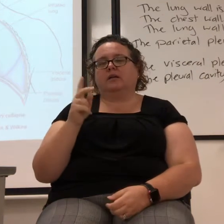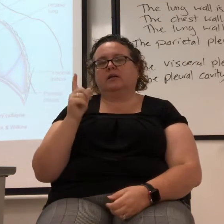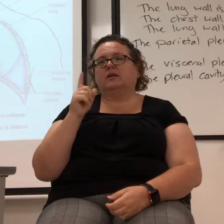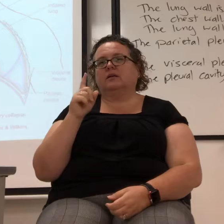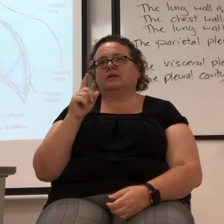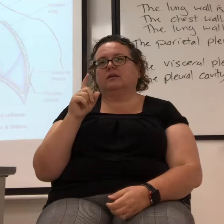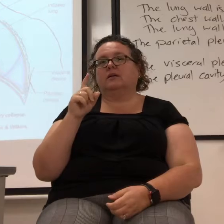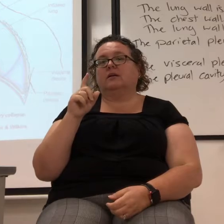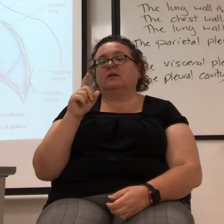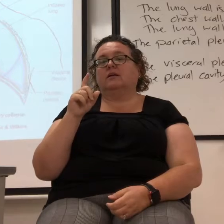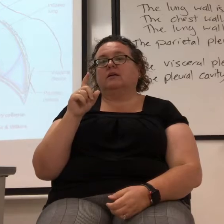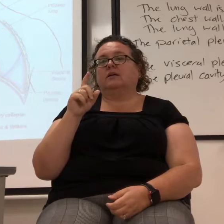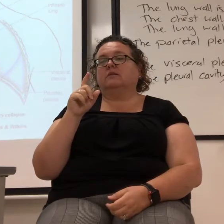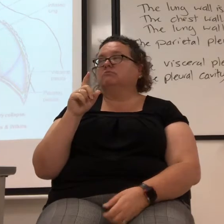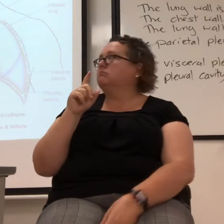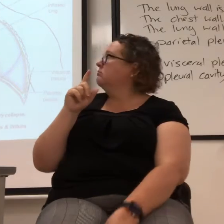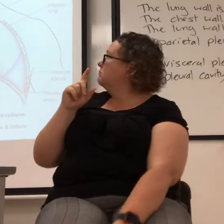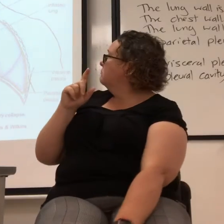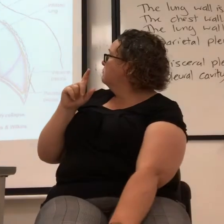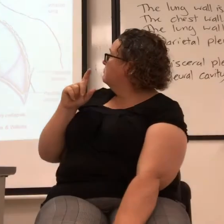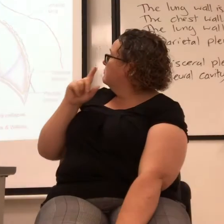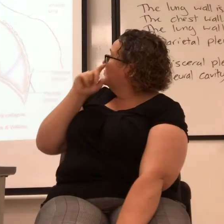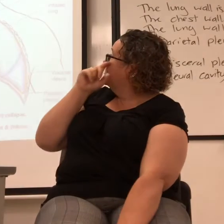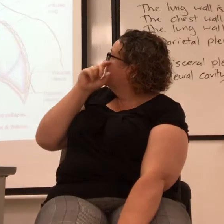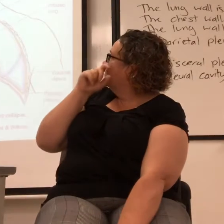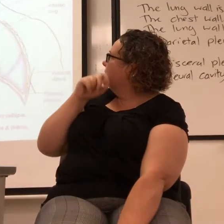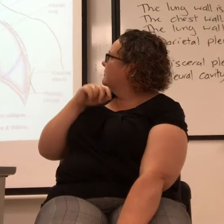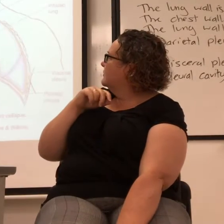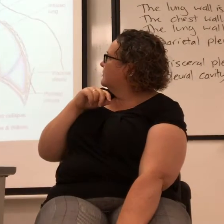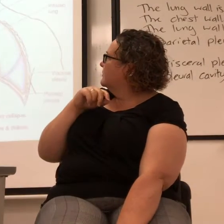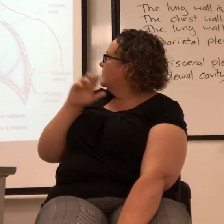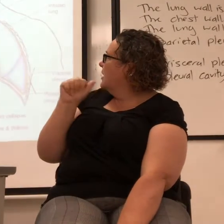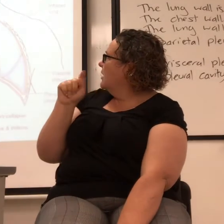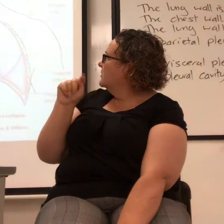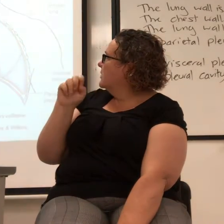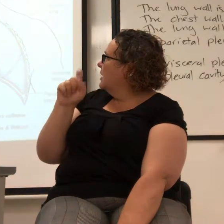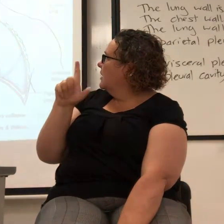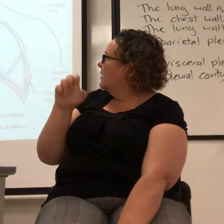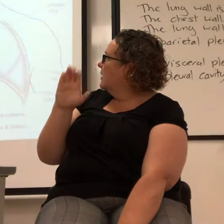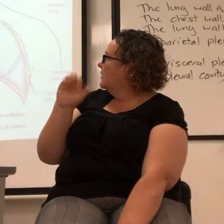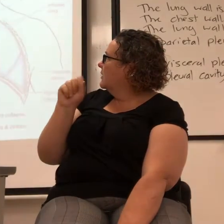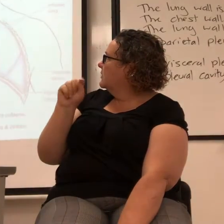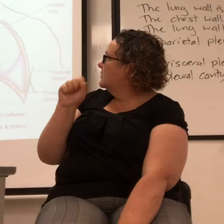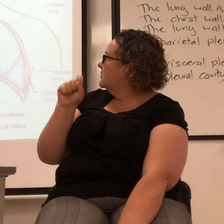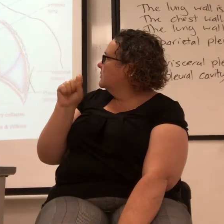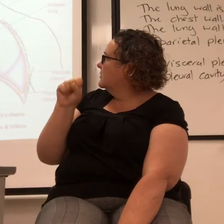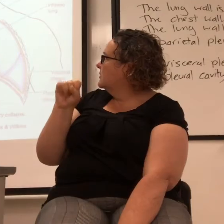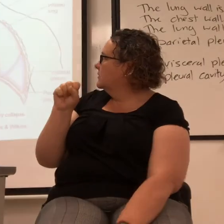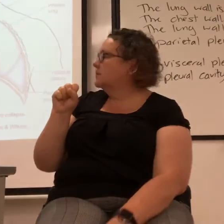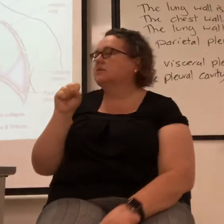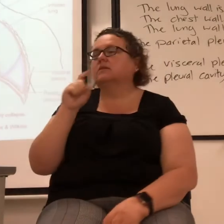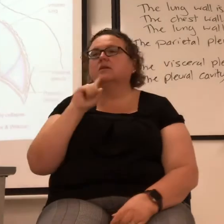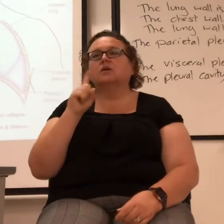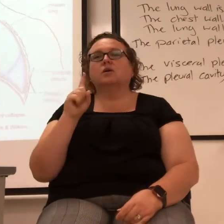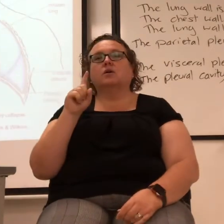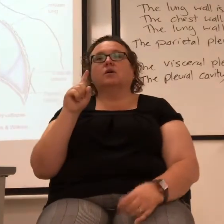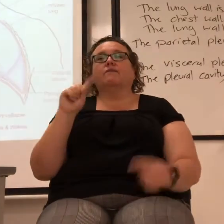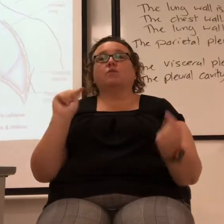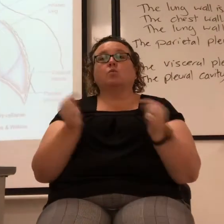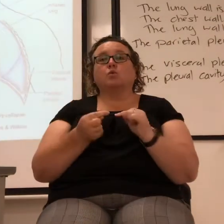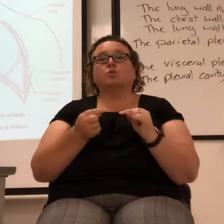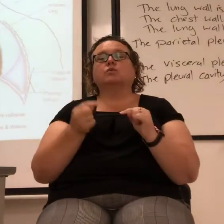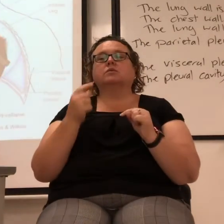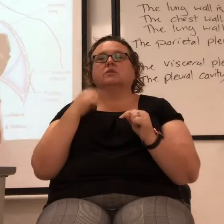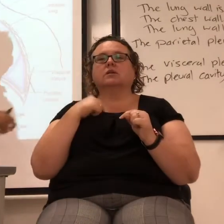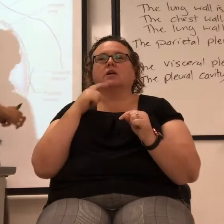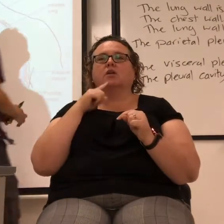collapsed lung. Wound breaks the seal. In this case, it's a bullet wound. When you break the seal, air